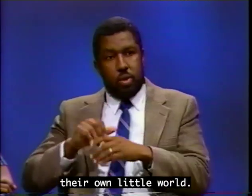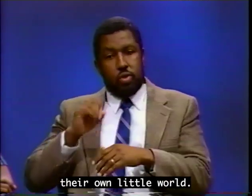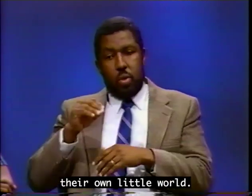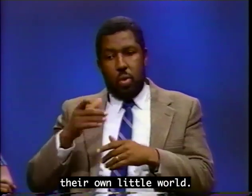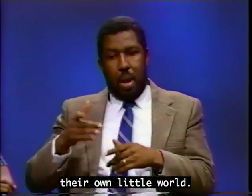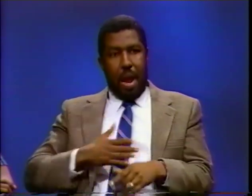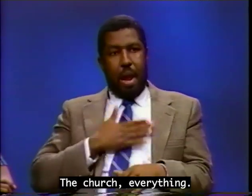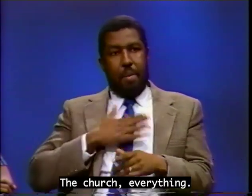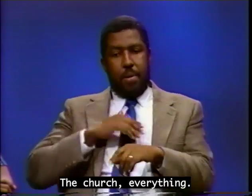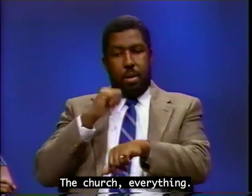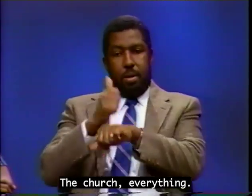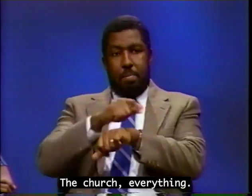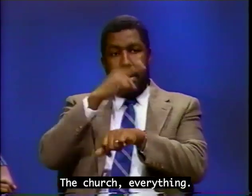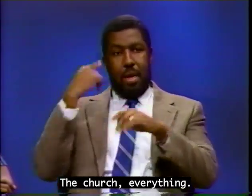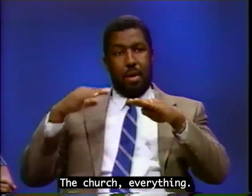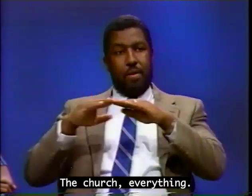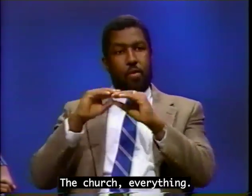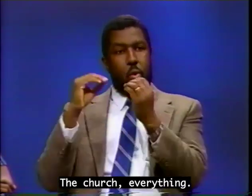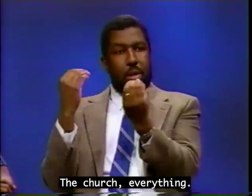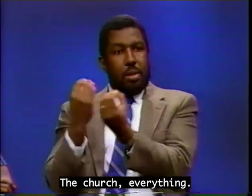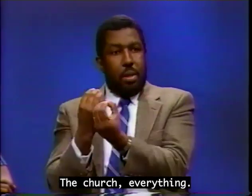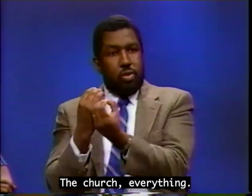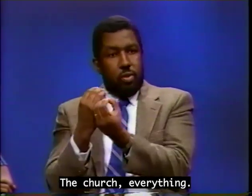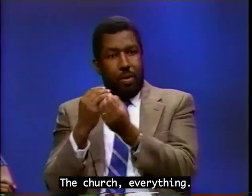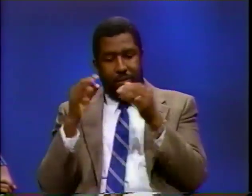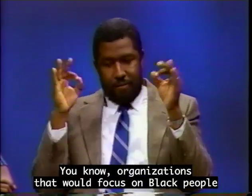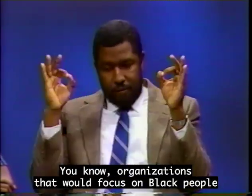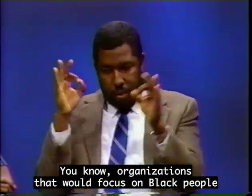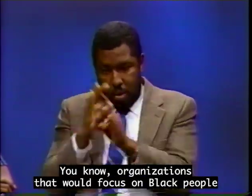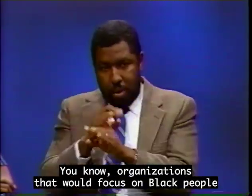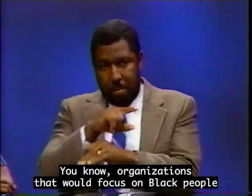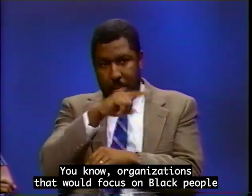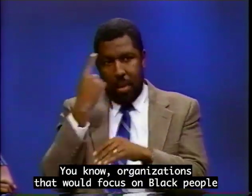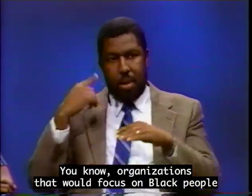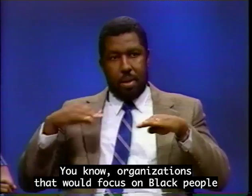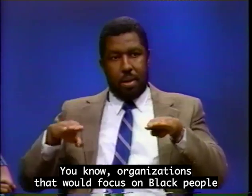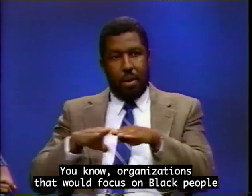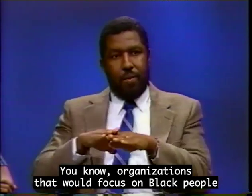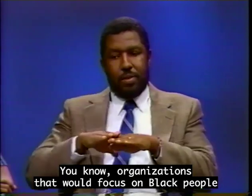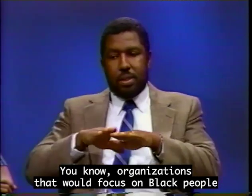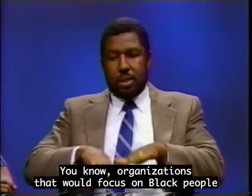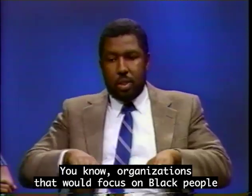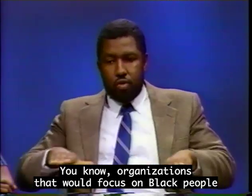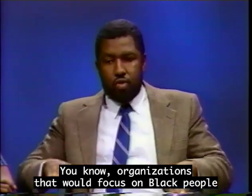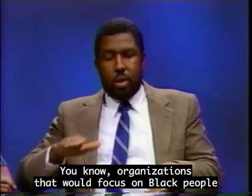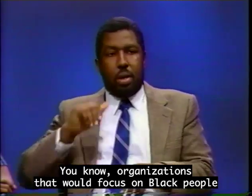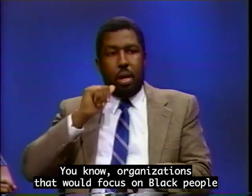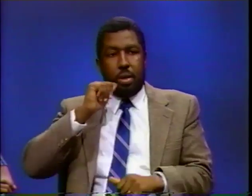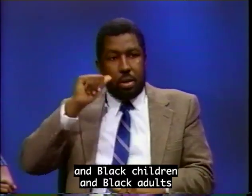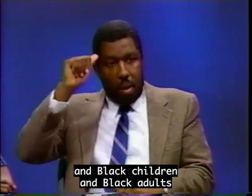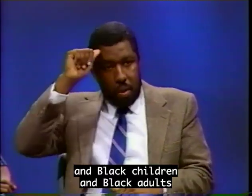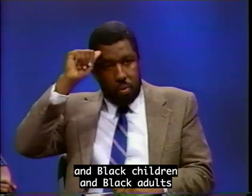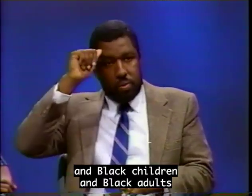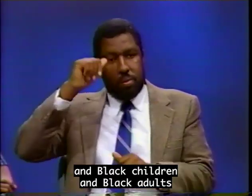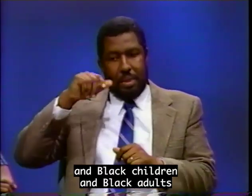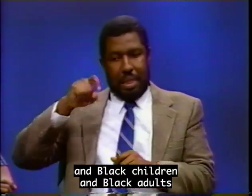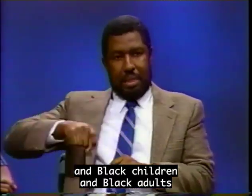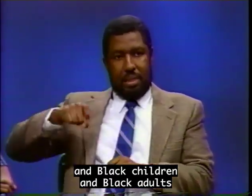little world, the church, everything, you know, organizations that would focus on black people and black children and black